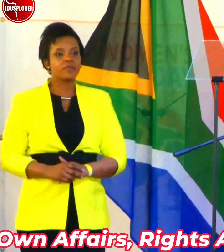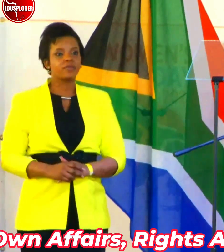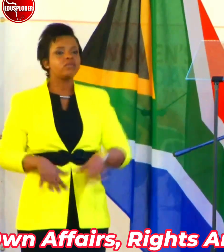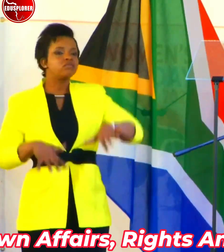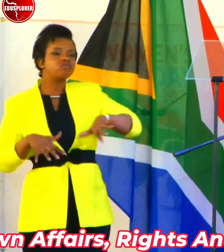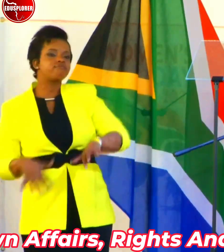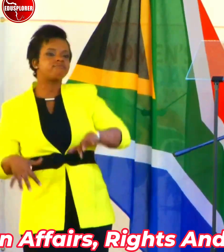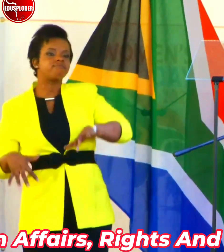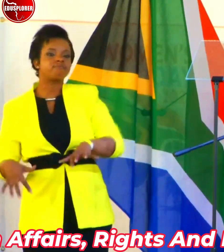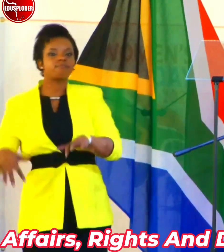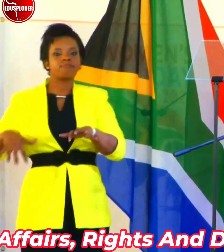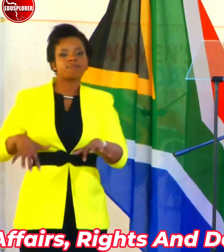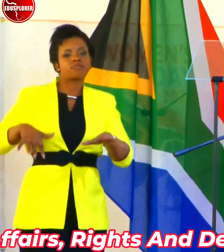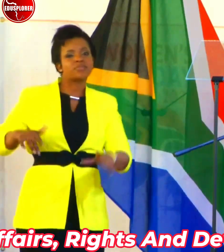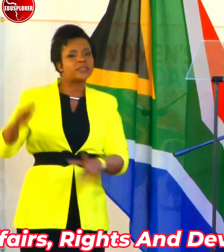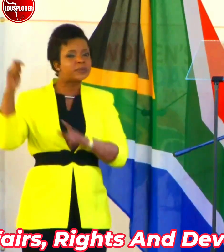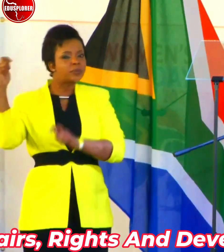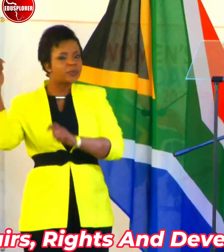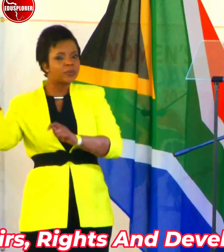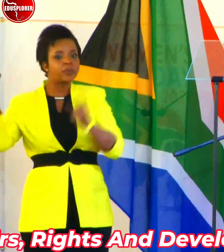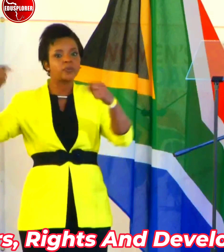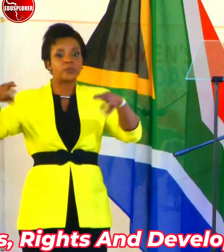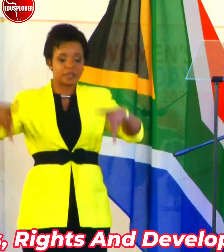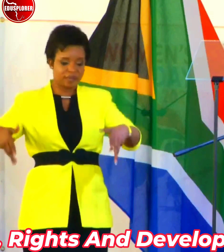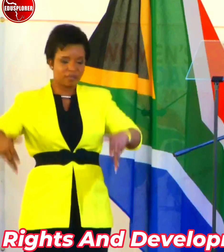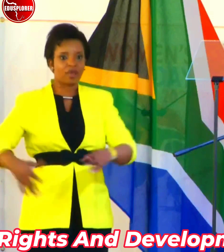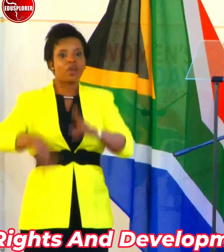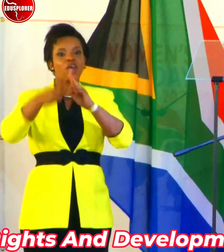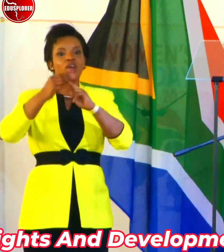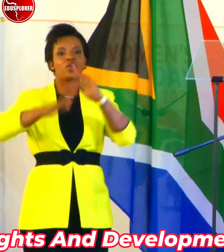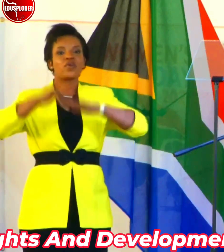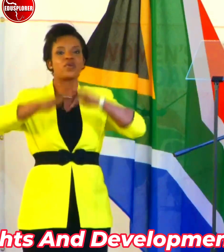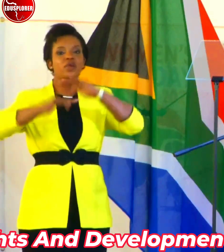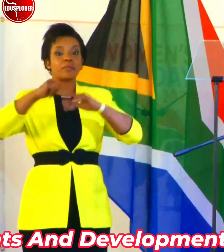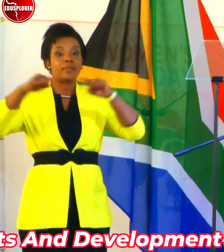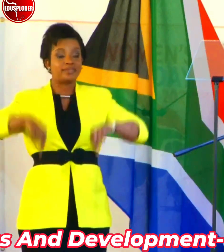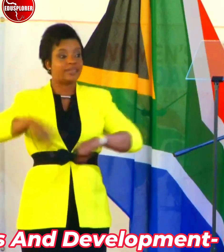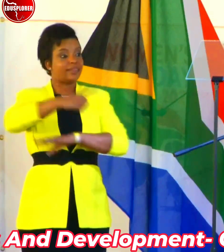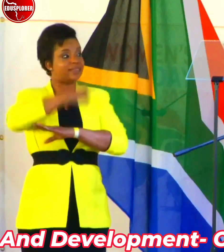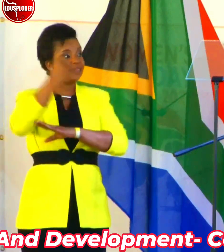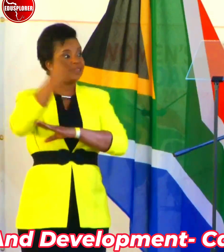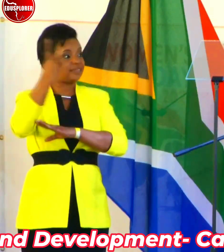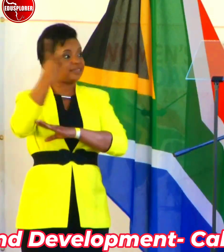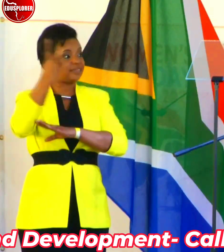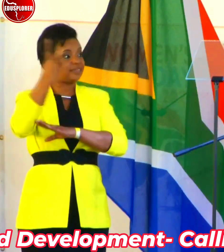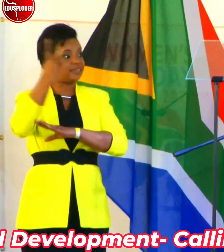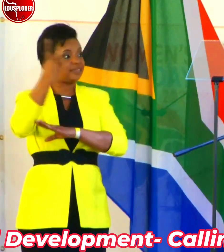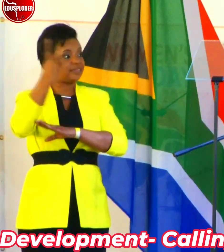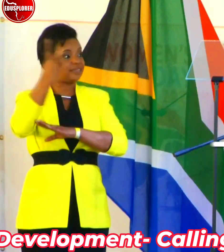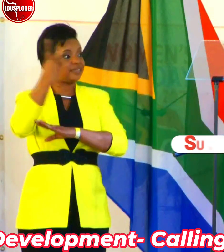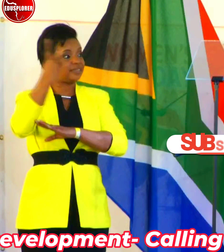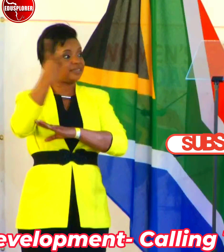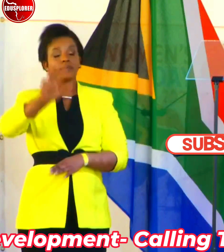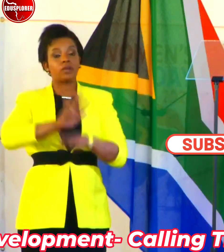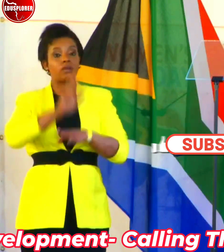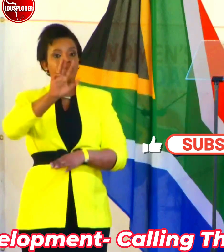marched onto the Union buildings here on this day in 1956.